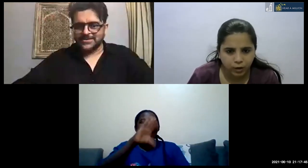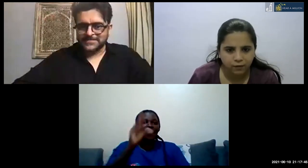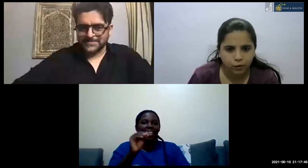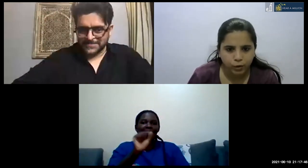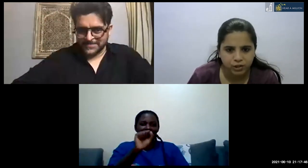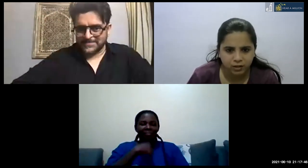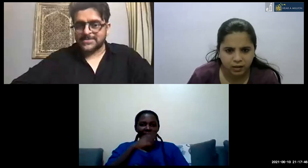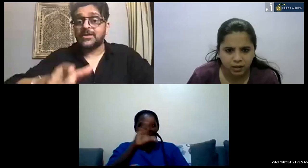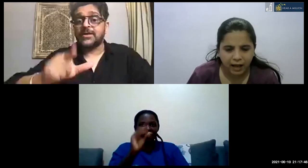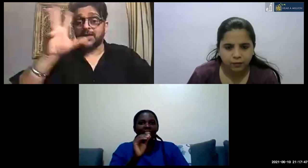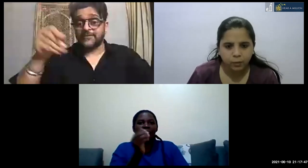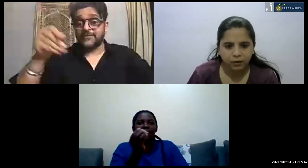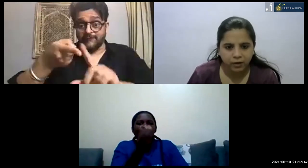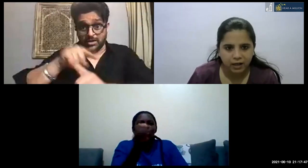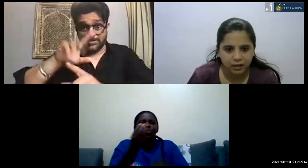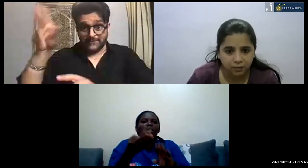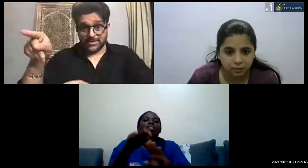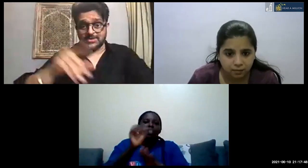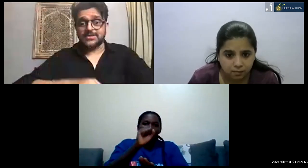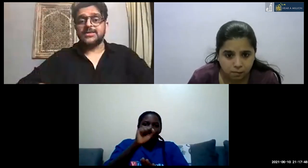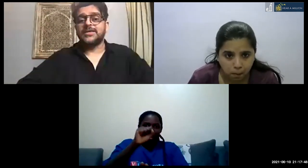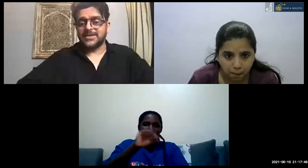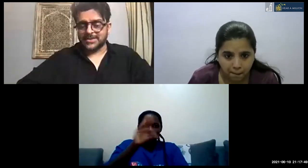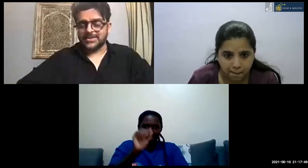Yeah, do you have a question? I'm from Africa.